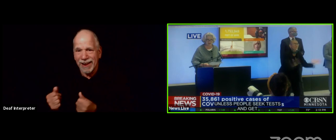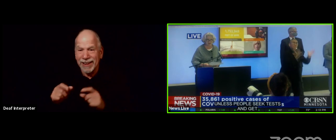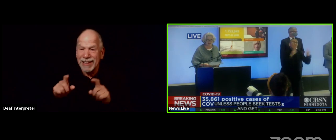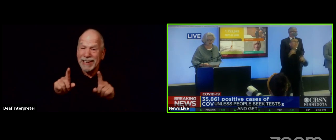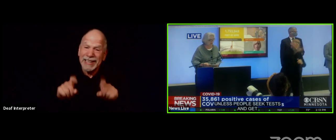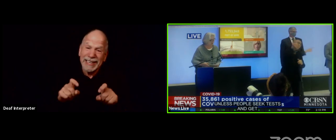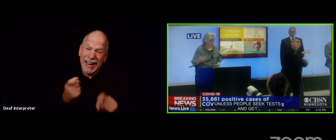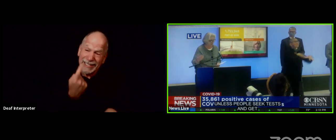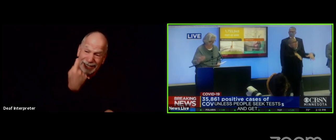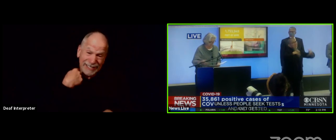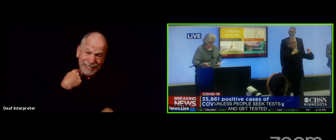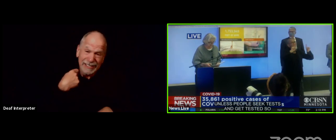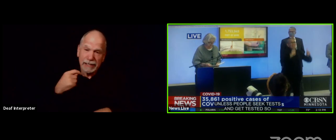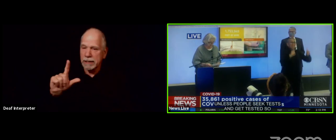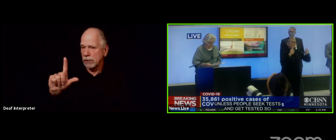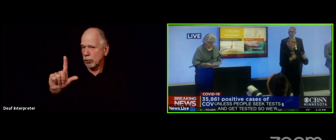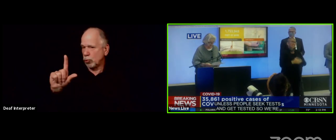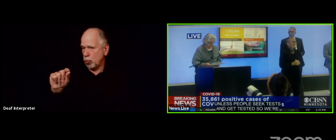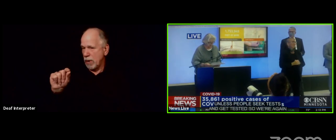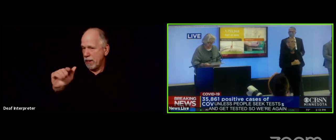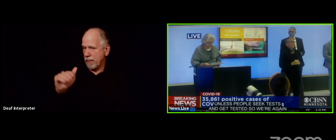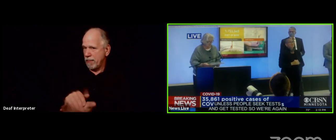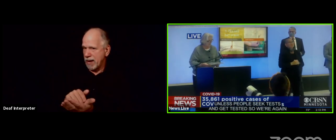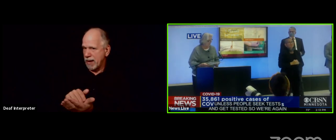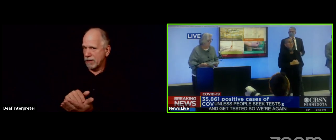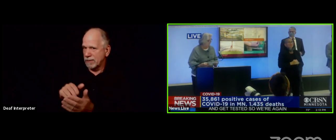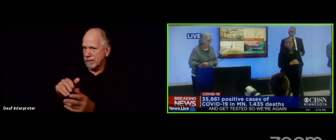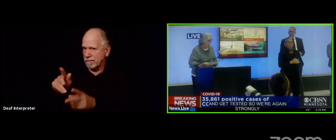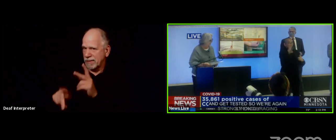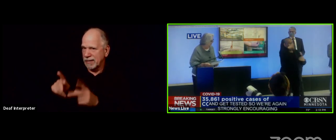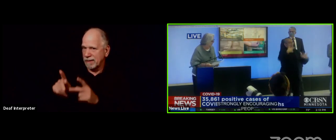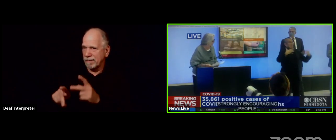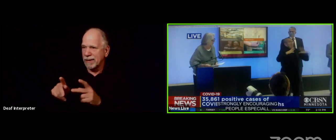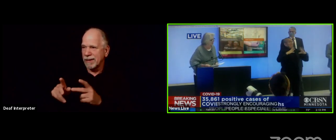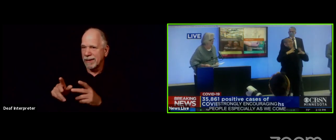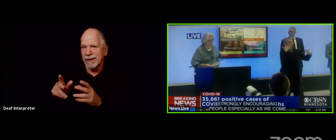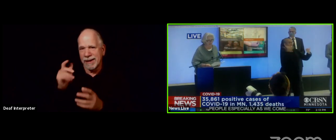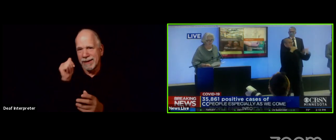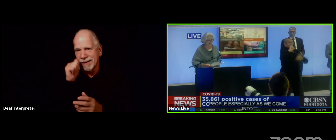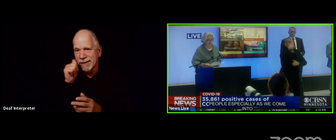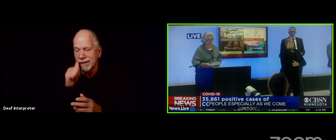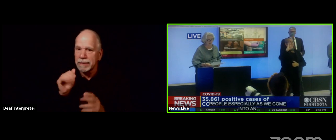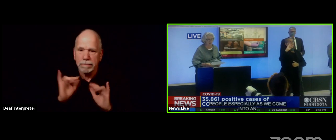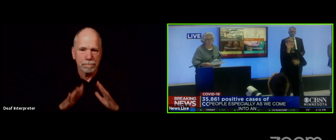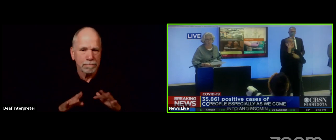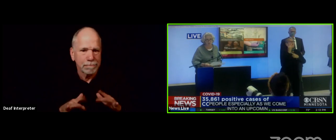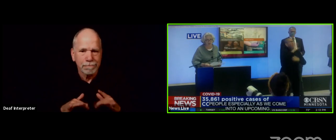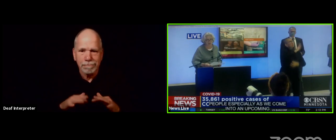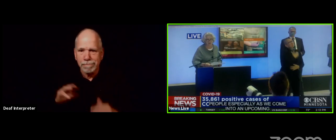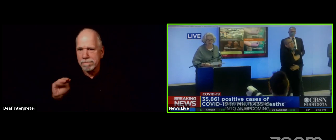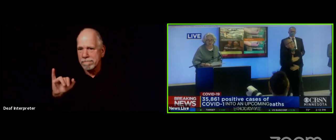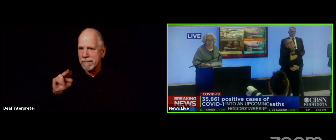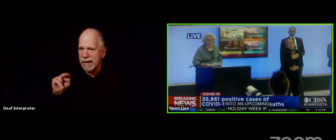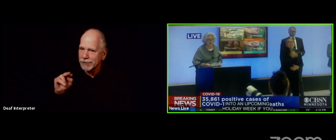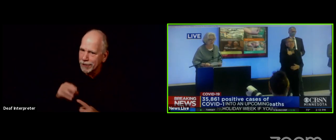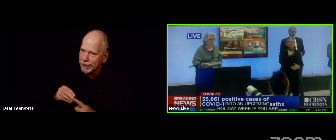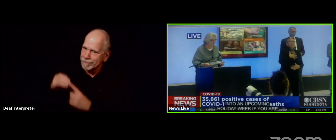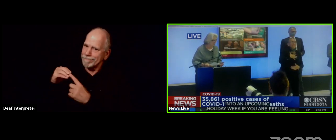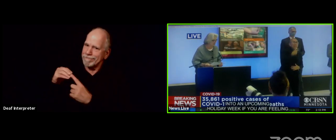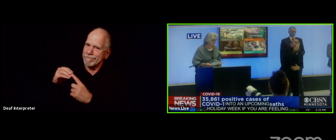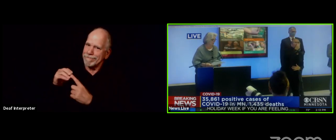into an upcoming holiday week, that if you're feeling ill, please get tested. If you are concerned about